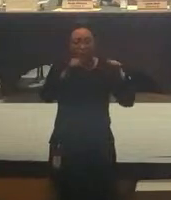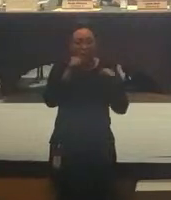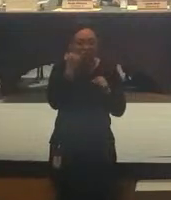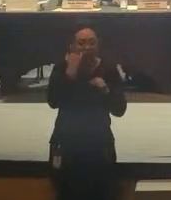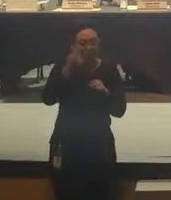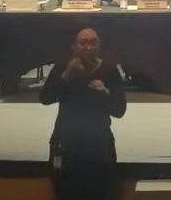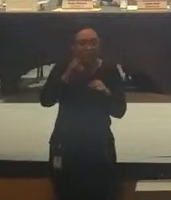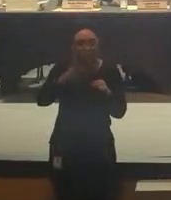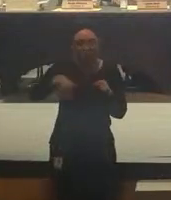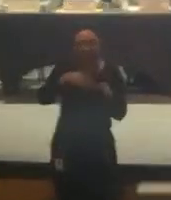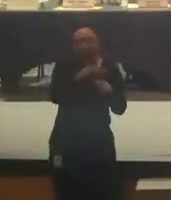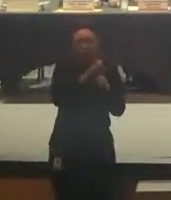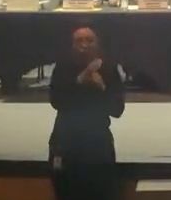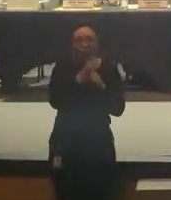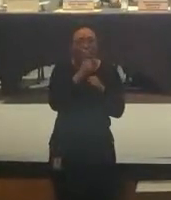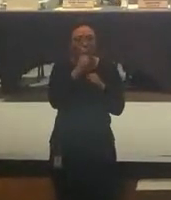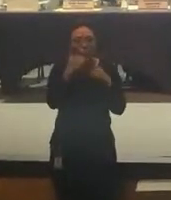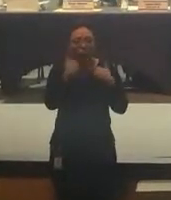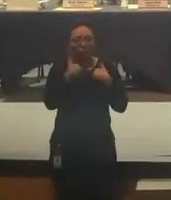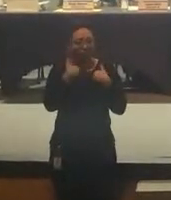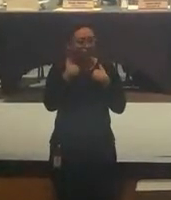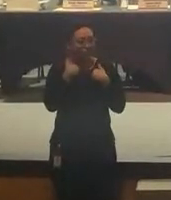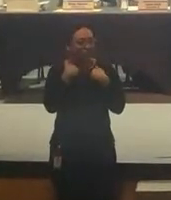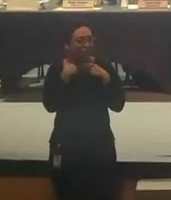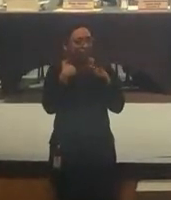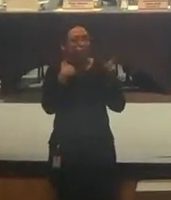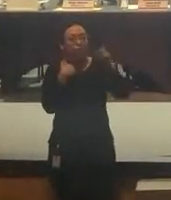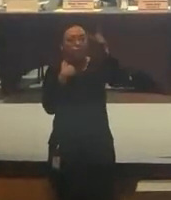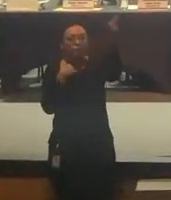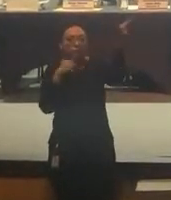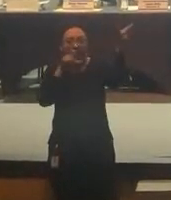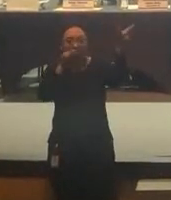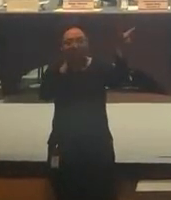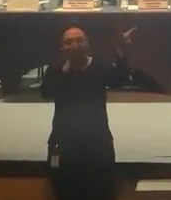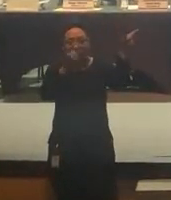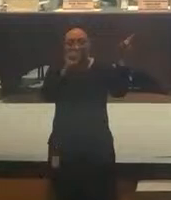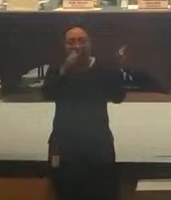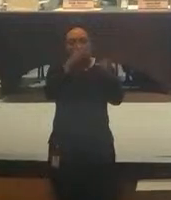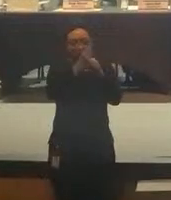haven't got it. Who has them? Is that you? Oh, they're out in the lobby.